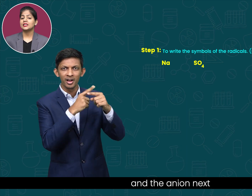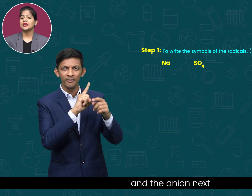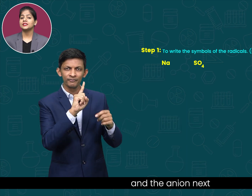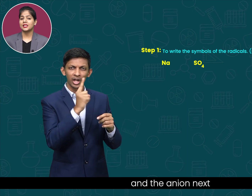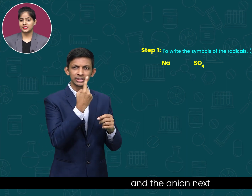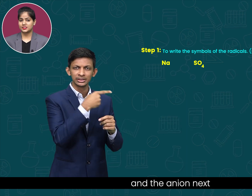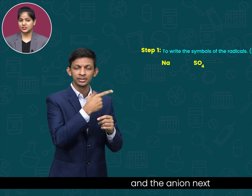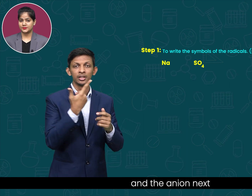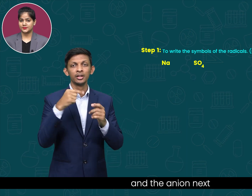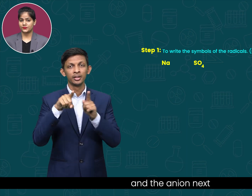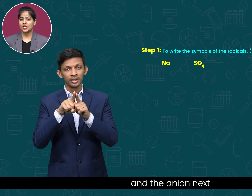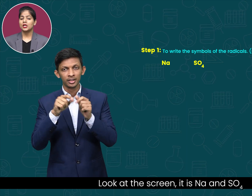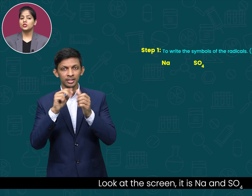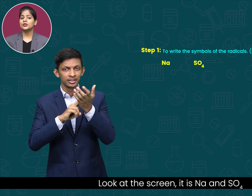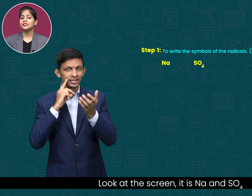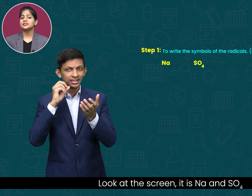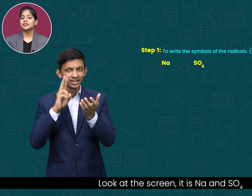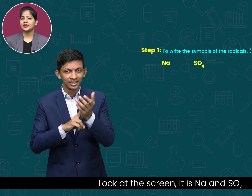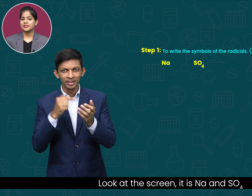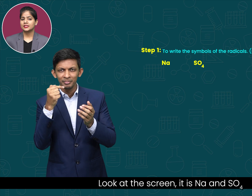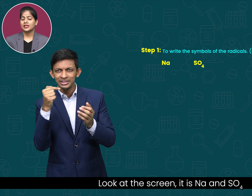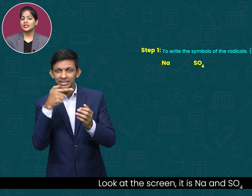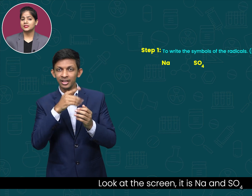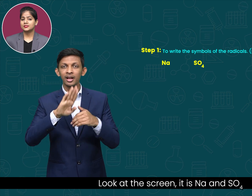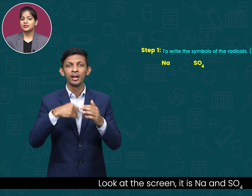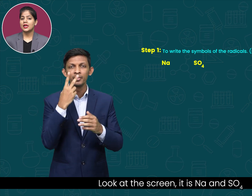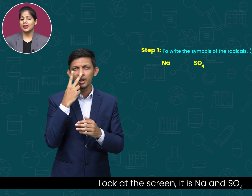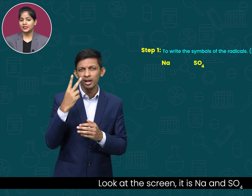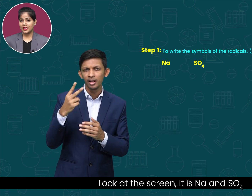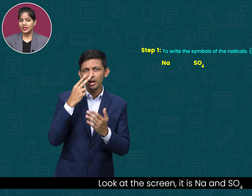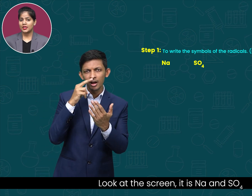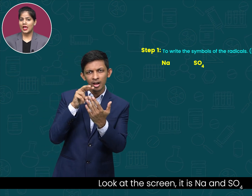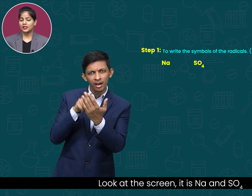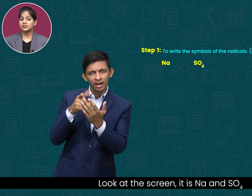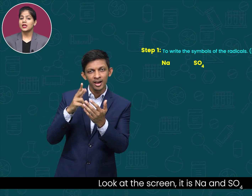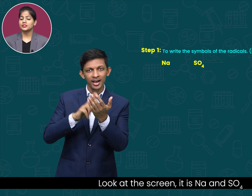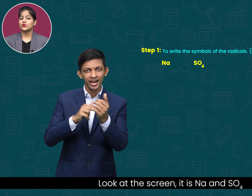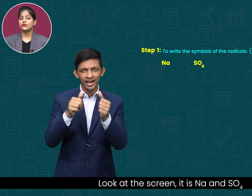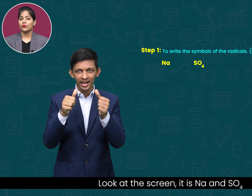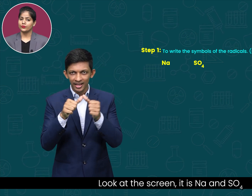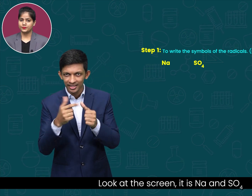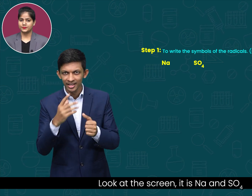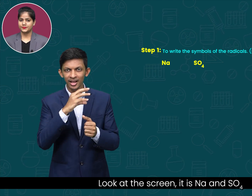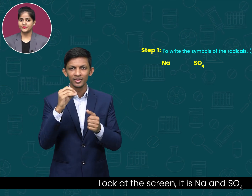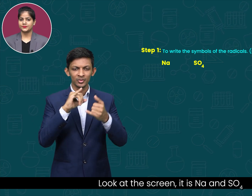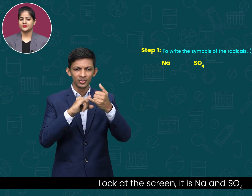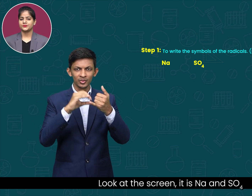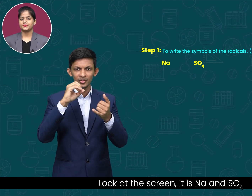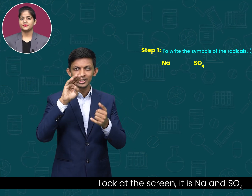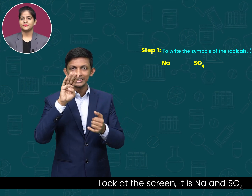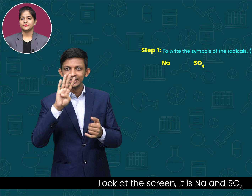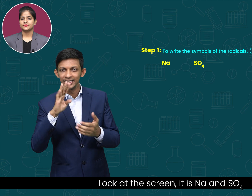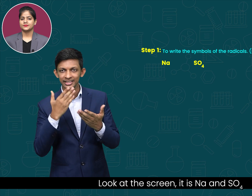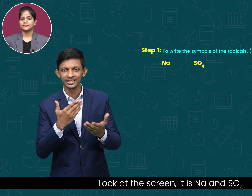and the anion next. Look at the screen. It is Na and SO4.